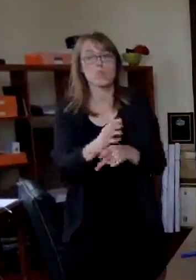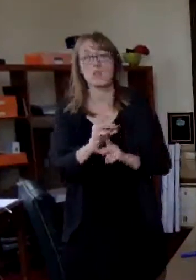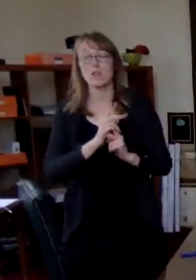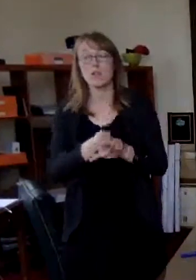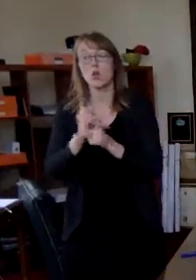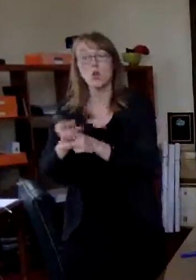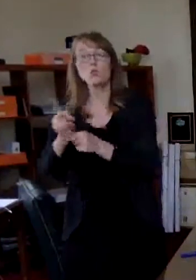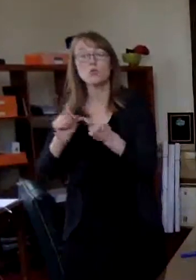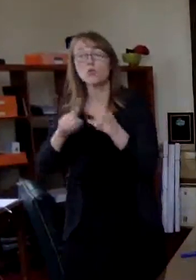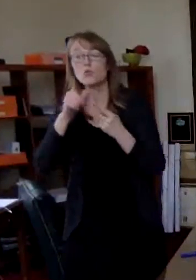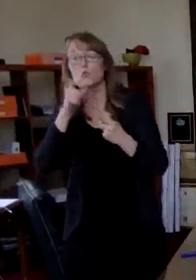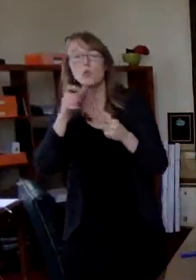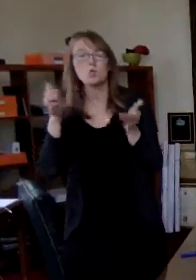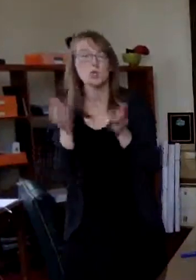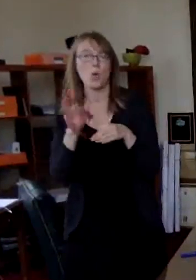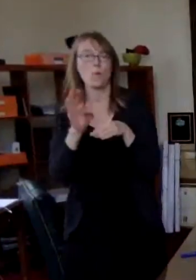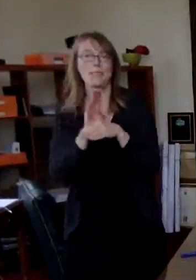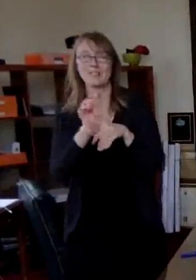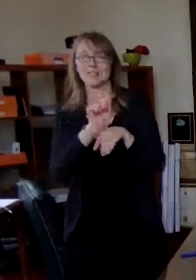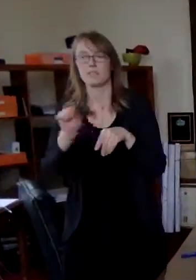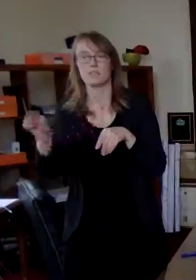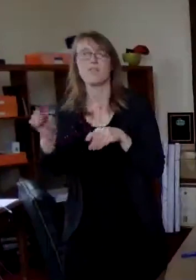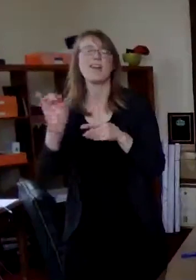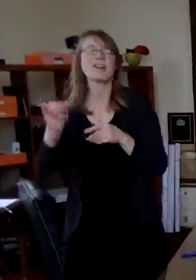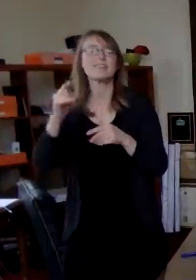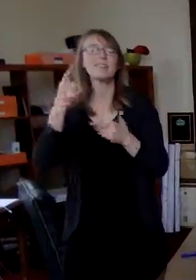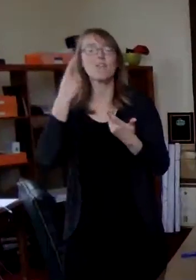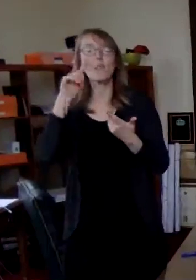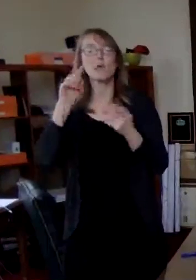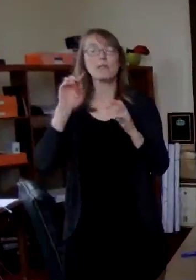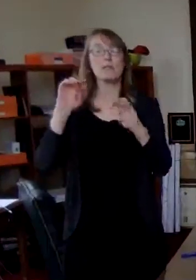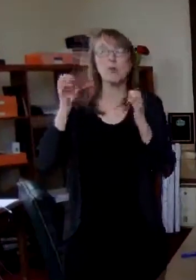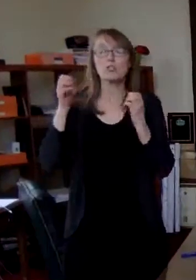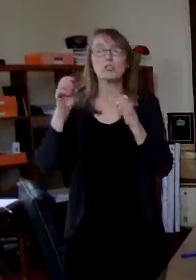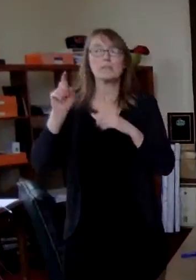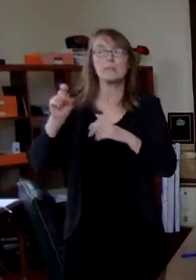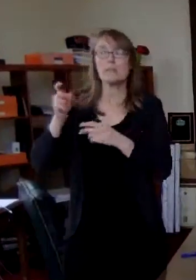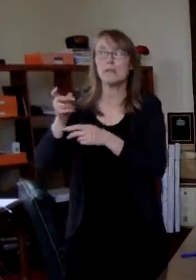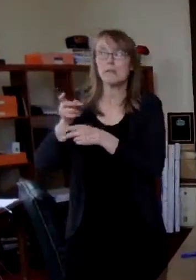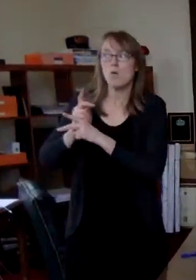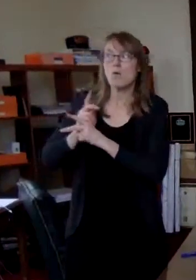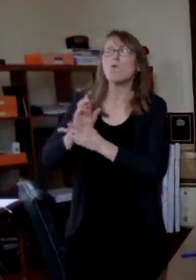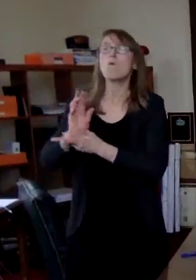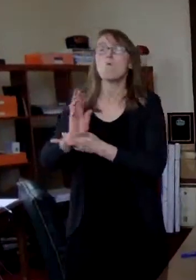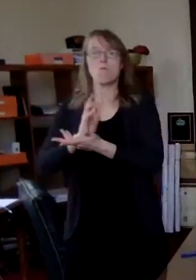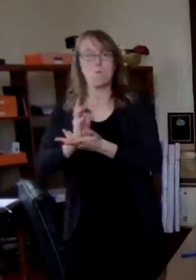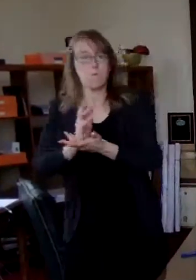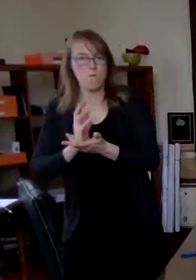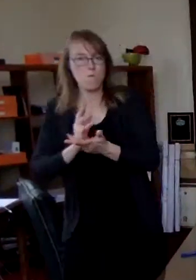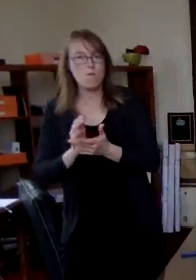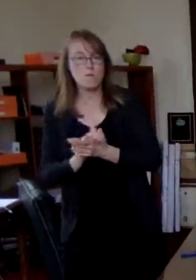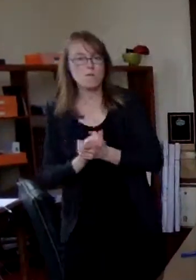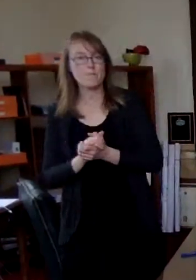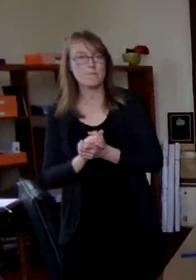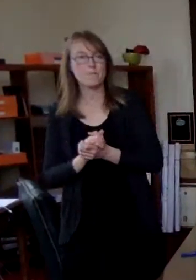that then from there you can take advantage of some of the federal Small Business Administration loans and programs that are out there.